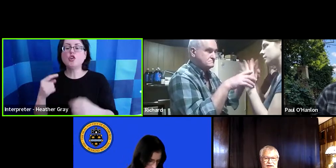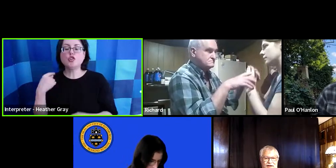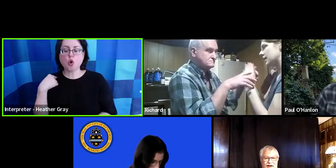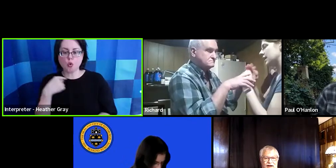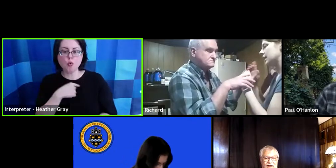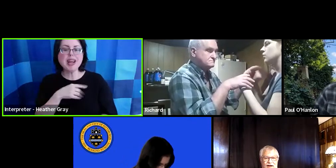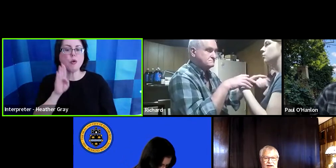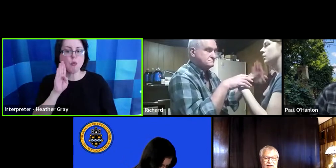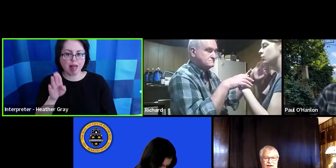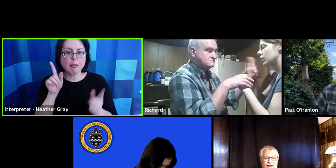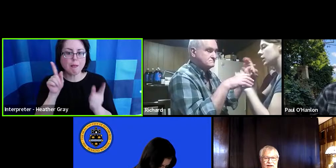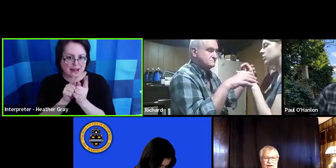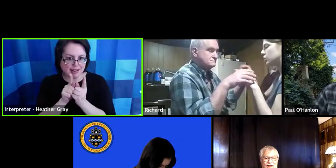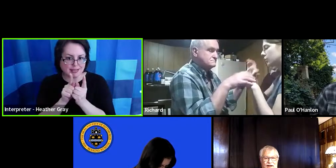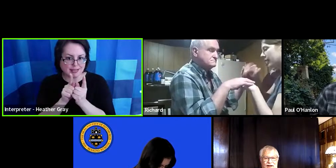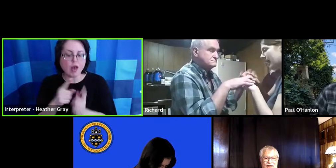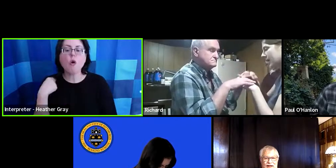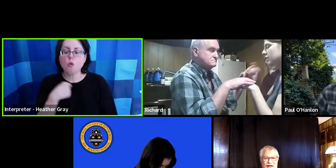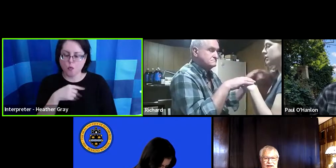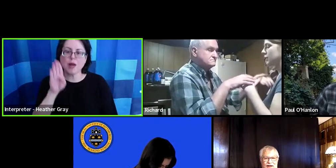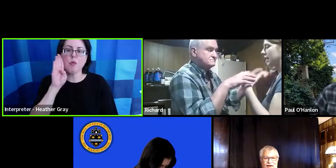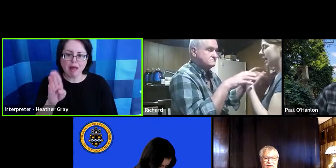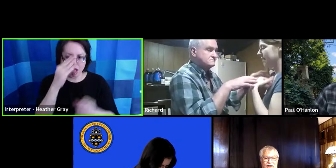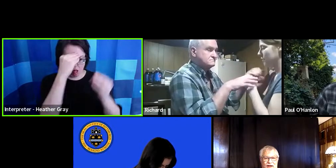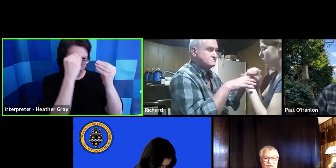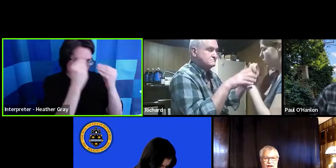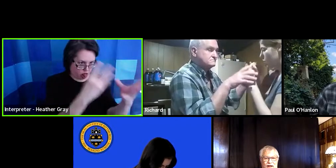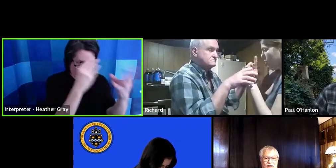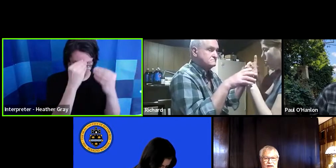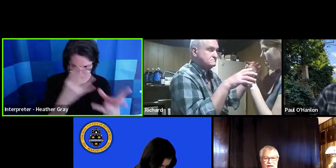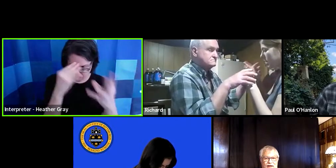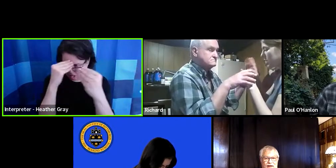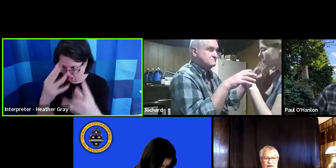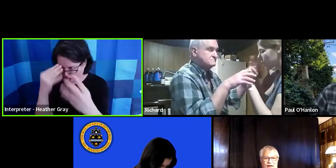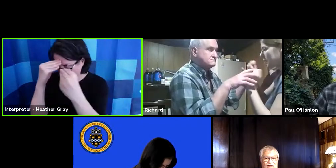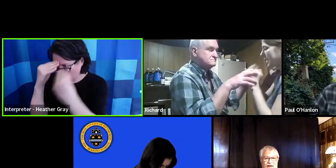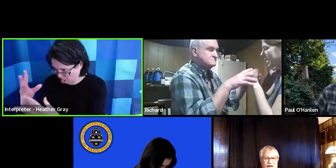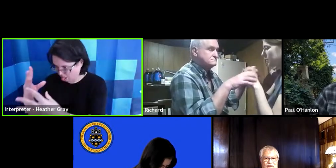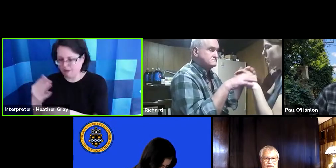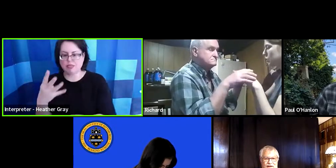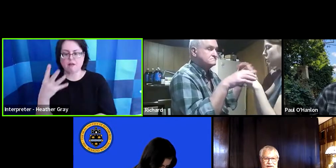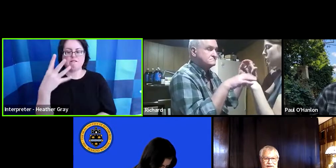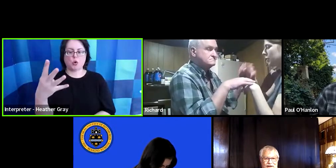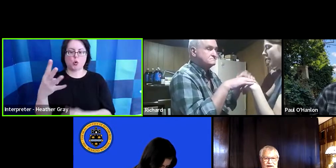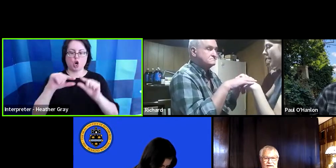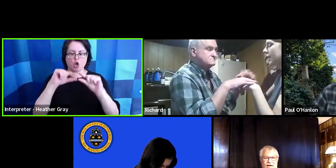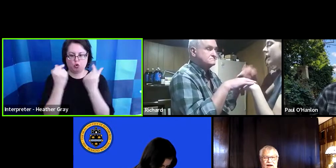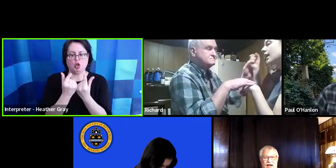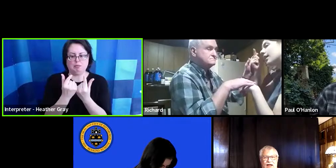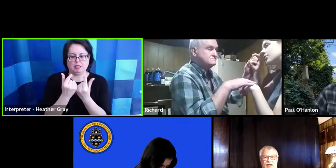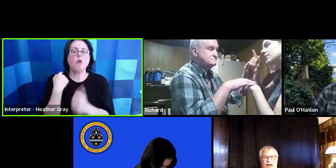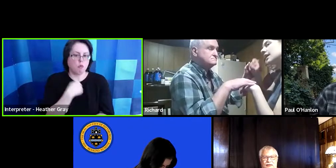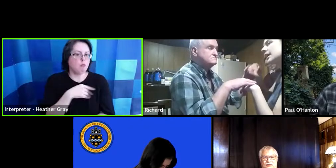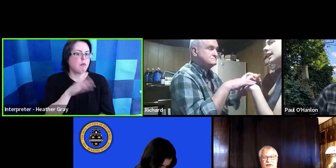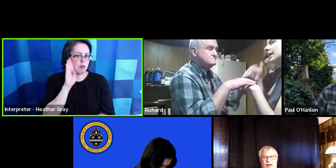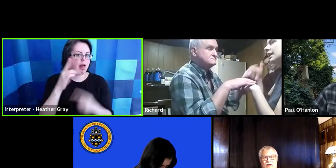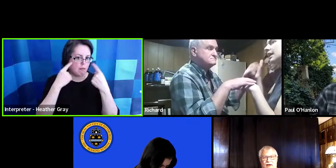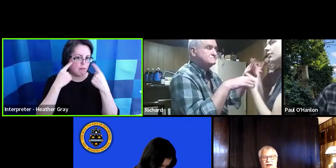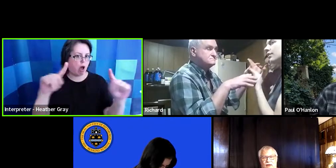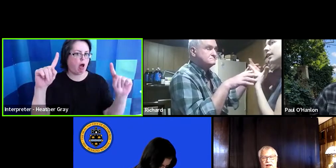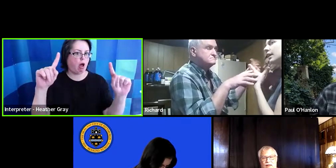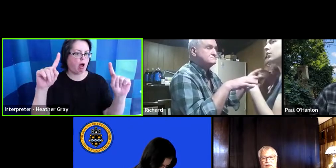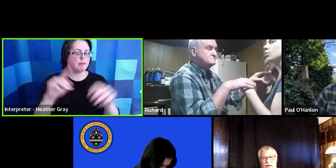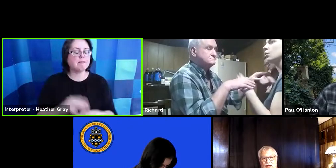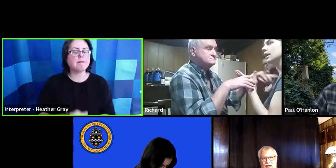that. So we have no question we'll be able to accomplish that. But another step that came out of